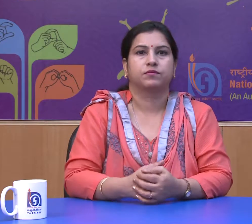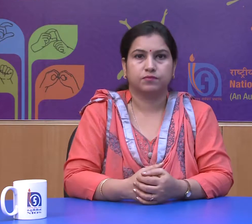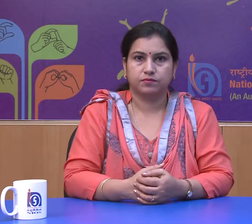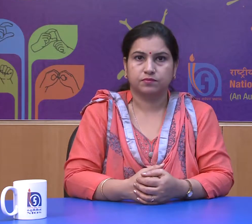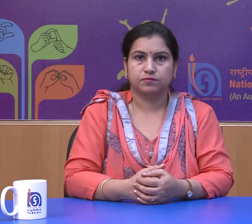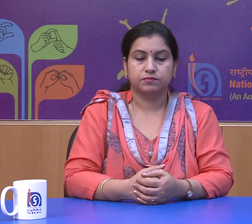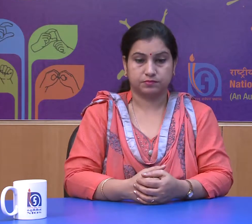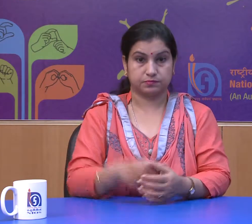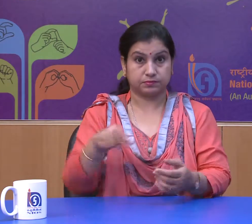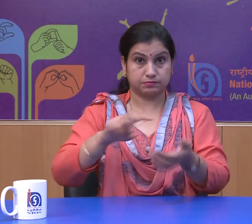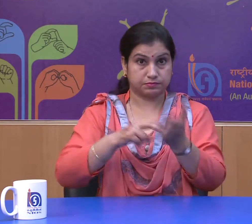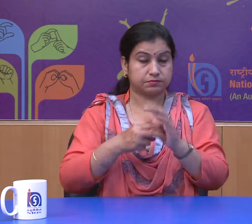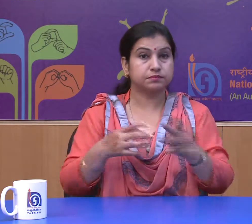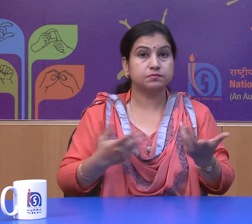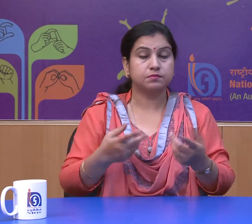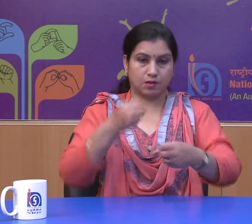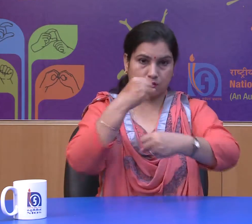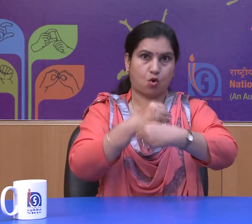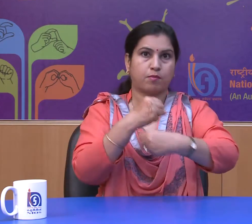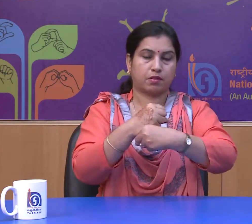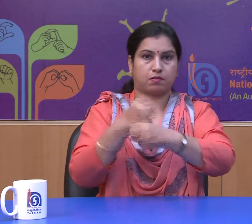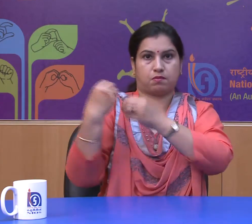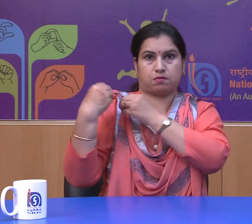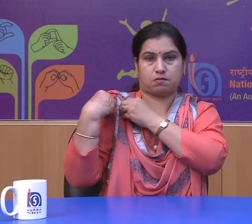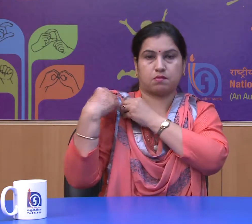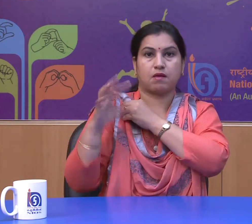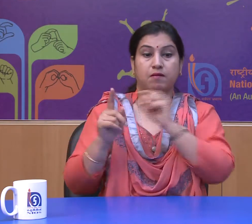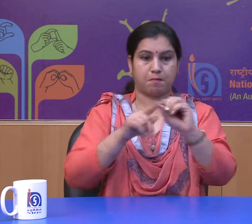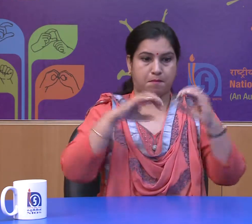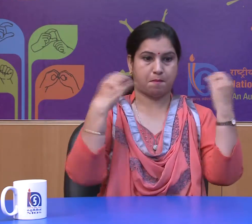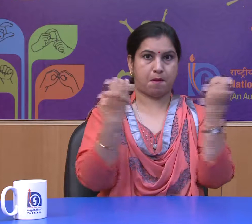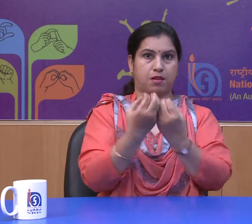This means that the government is responsible to the parliament.